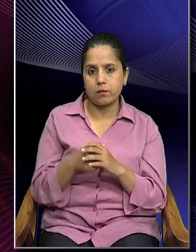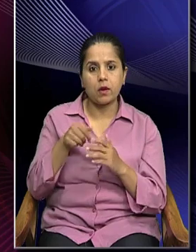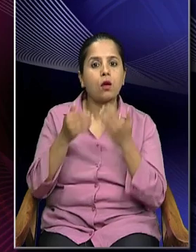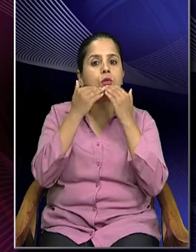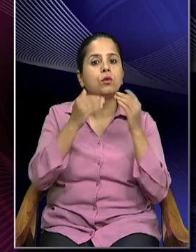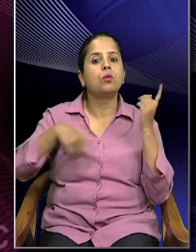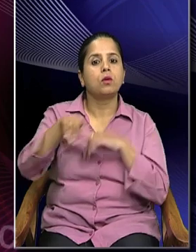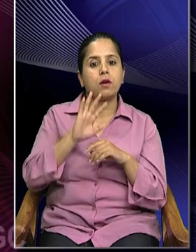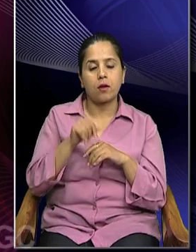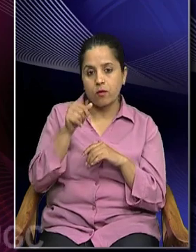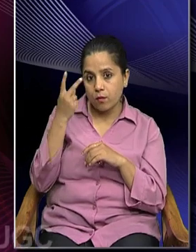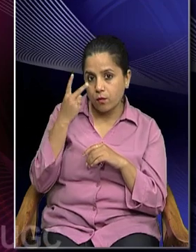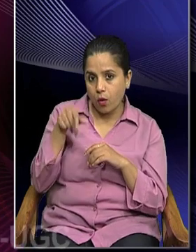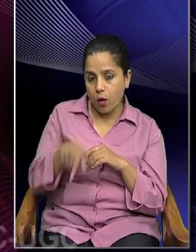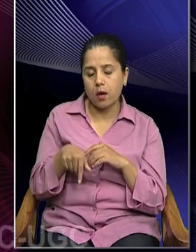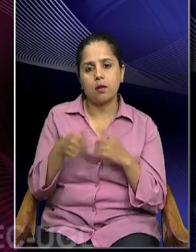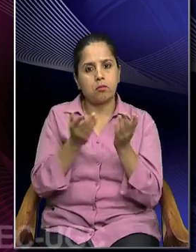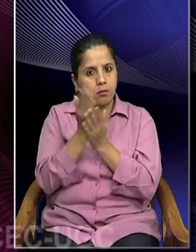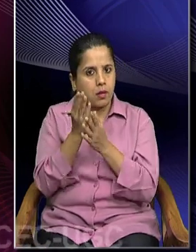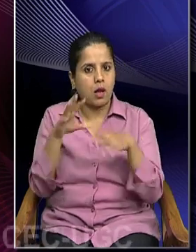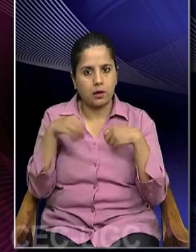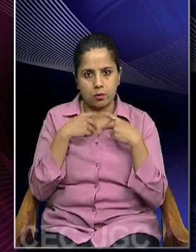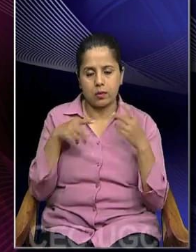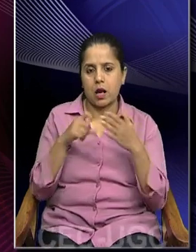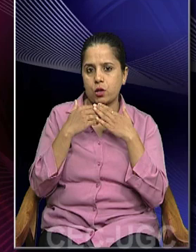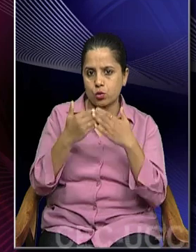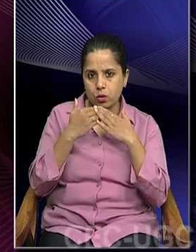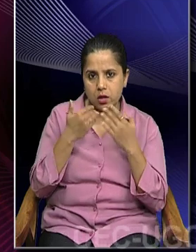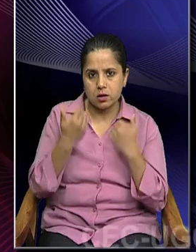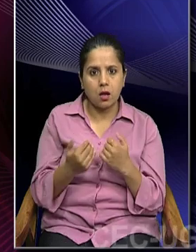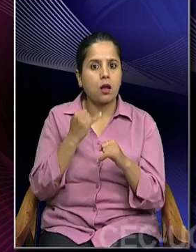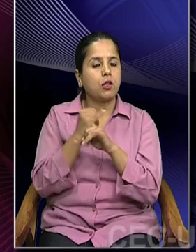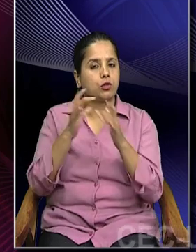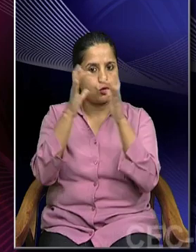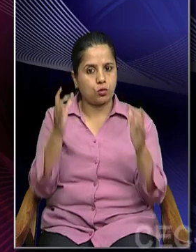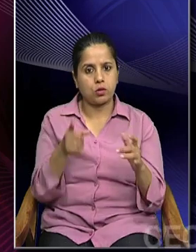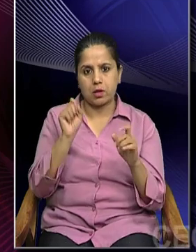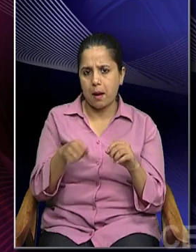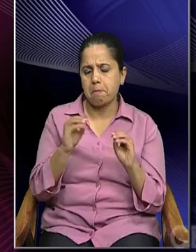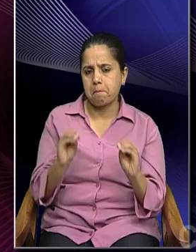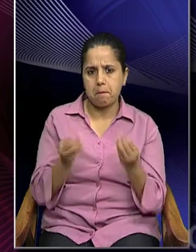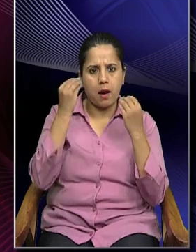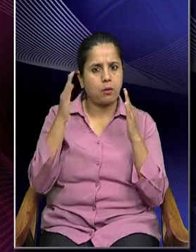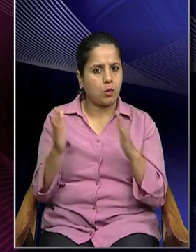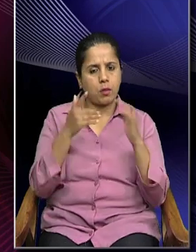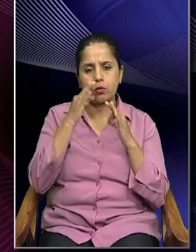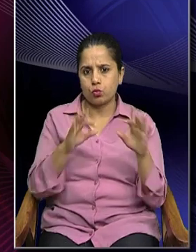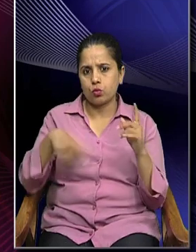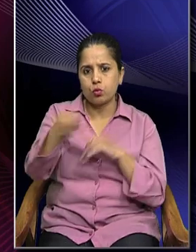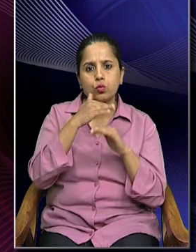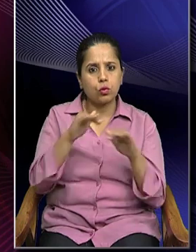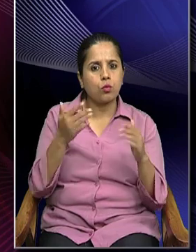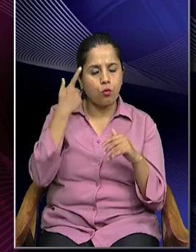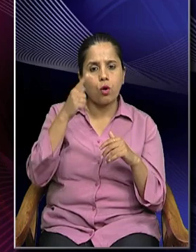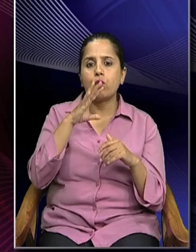by adopting these methods, educational institutions can better prepare students for the real